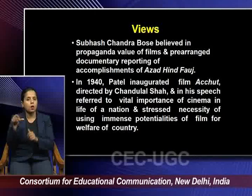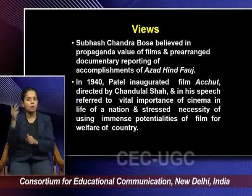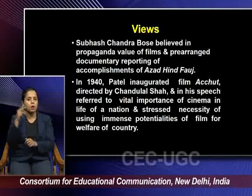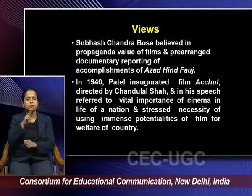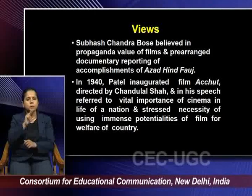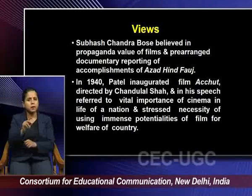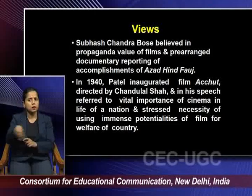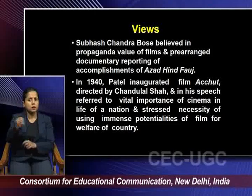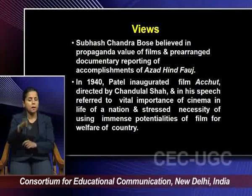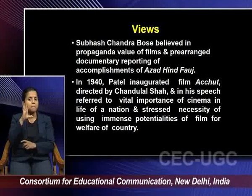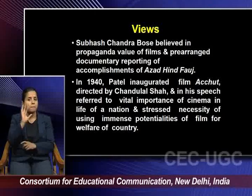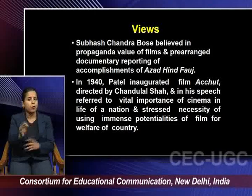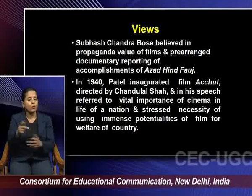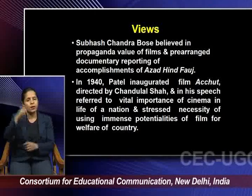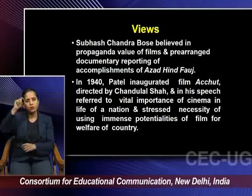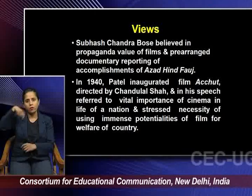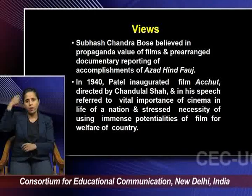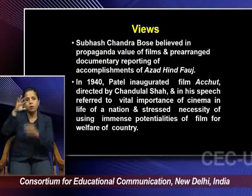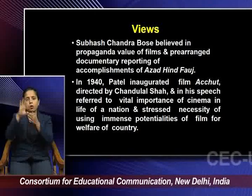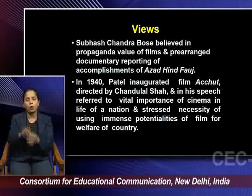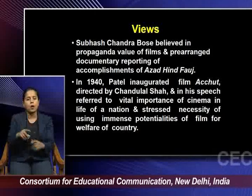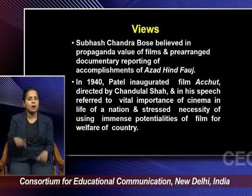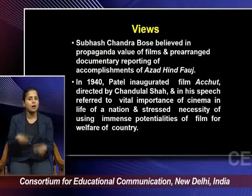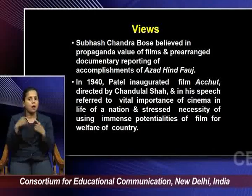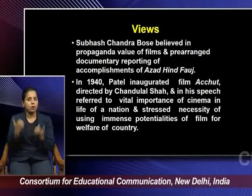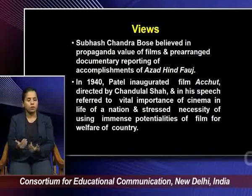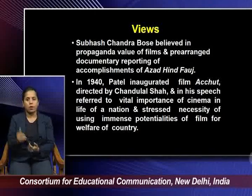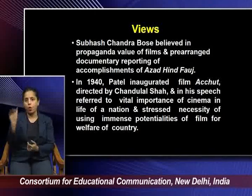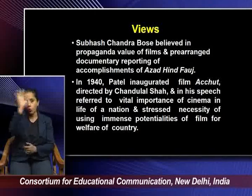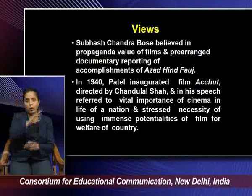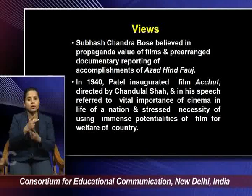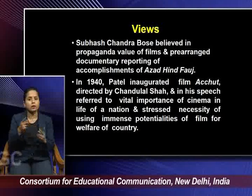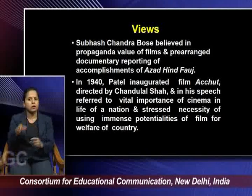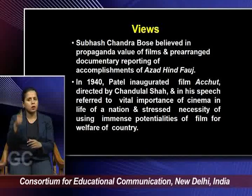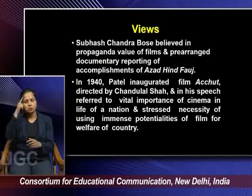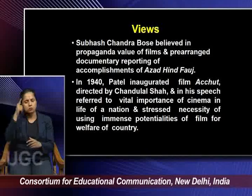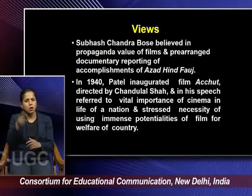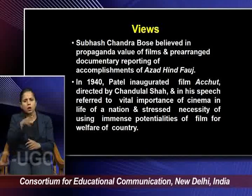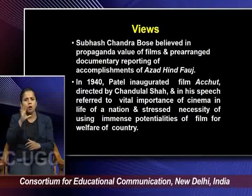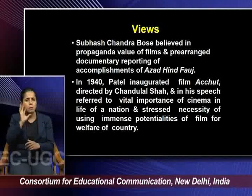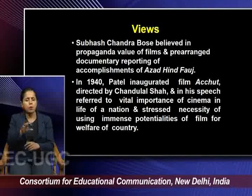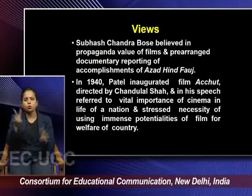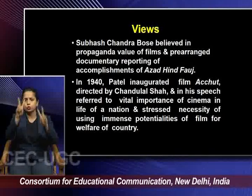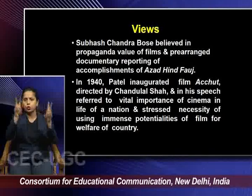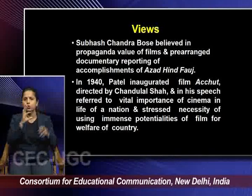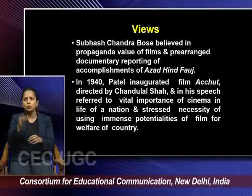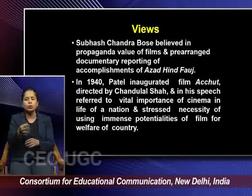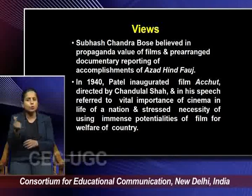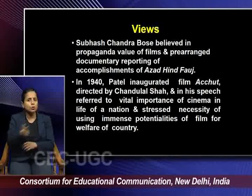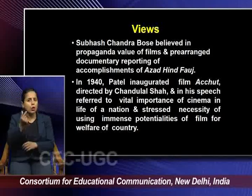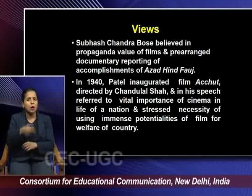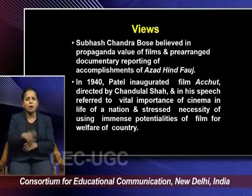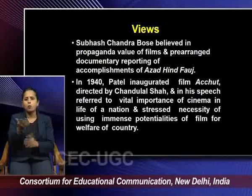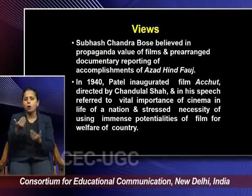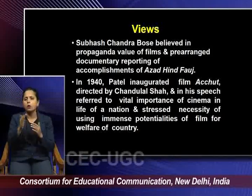referred to the vital importance of cinema in the life of the nation, and he stressed the necessity of using the immense potentialities